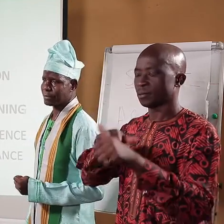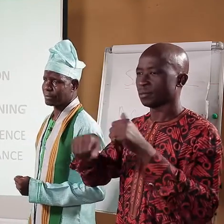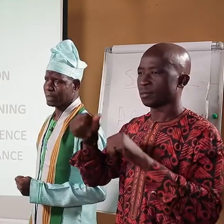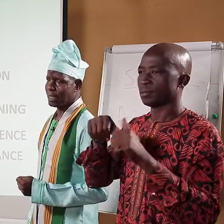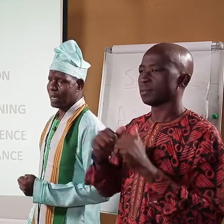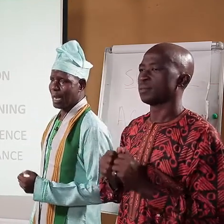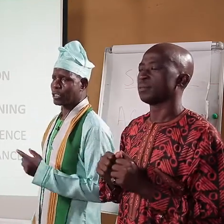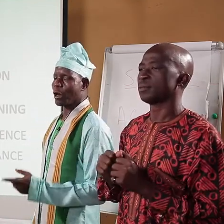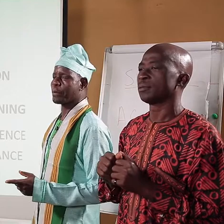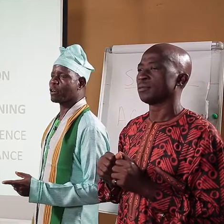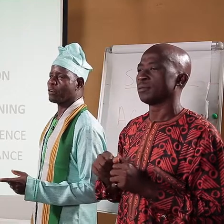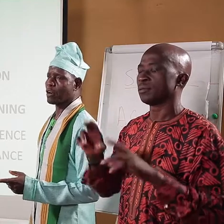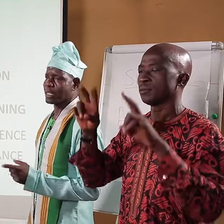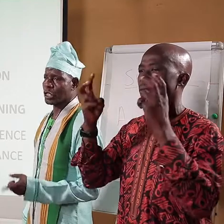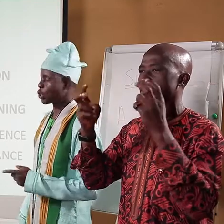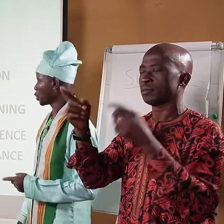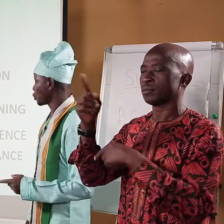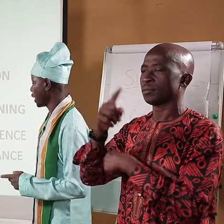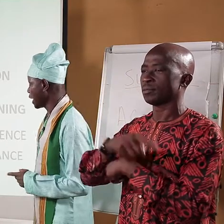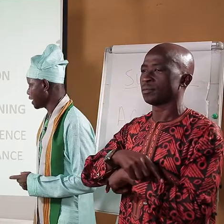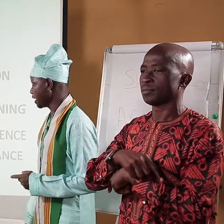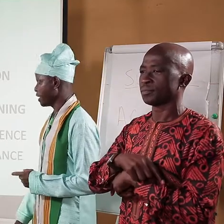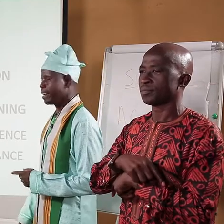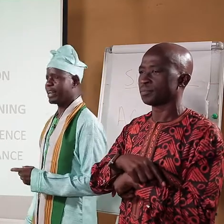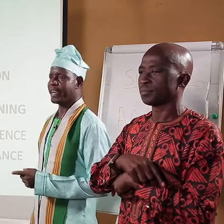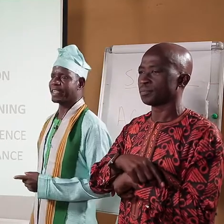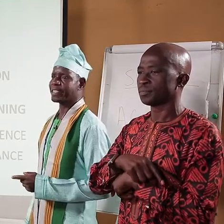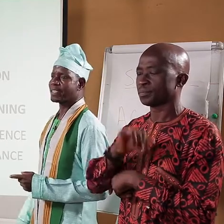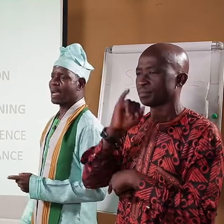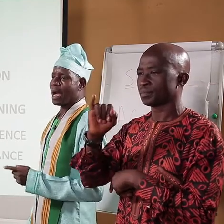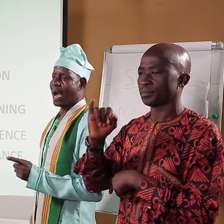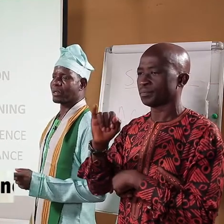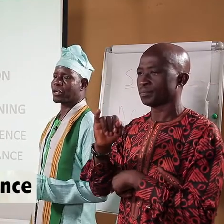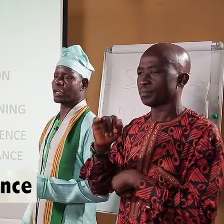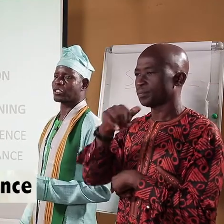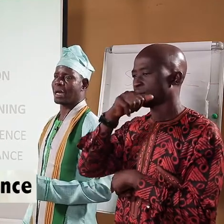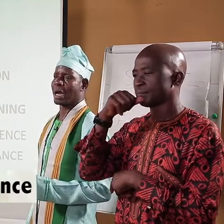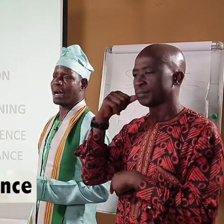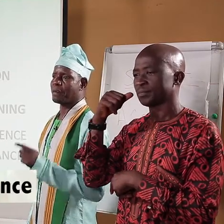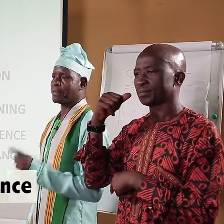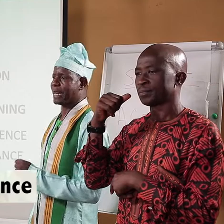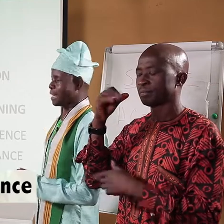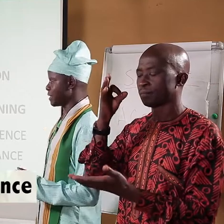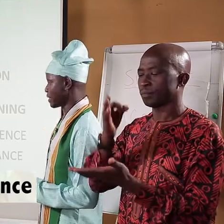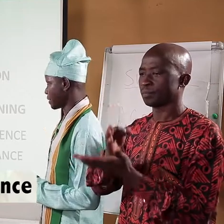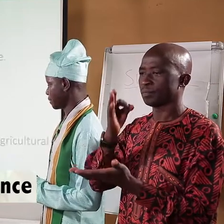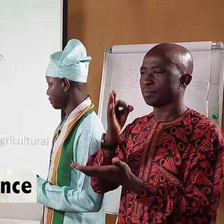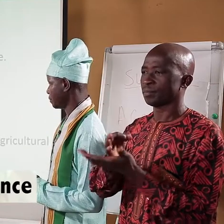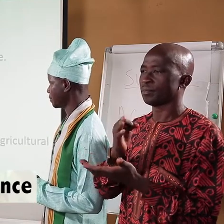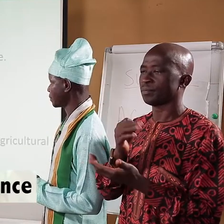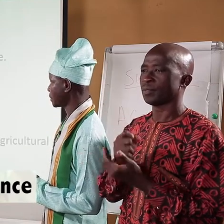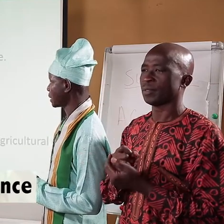science. And the topic of our discussion today is agricultural